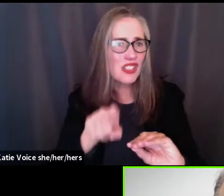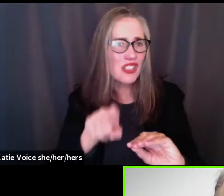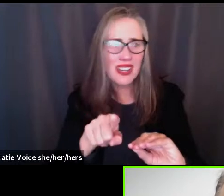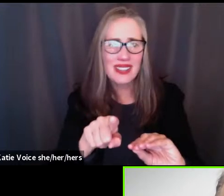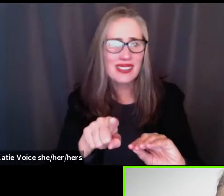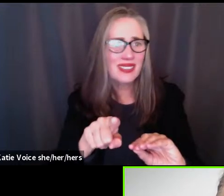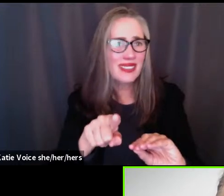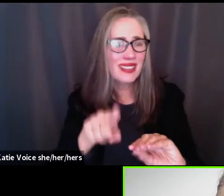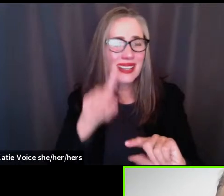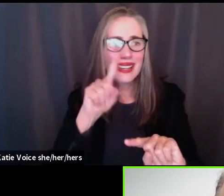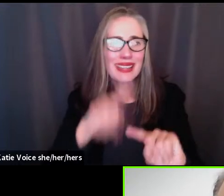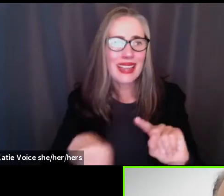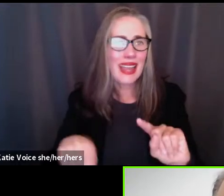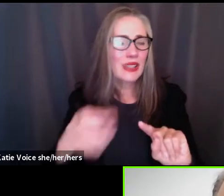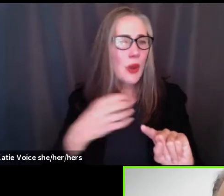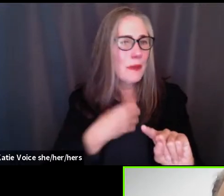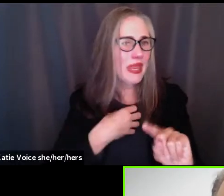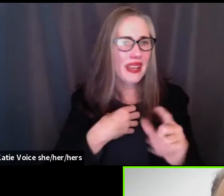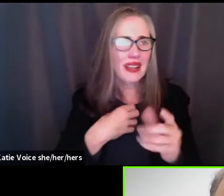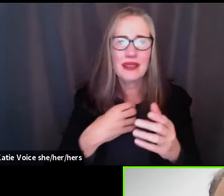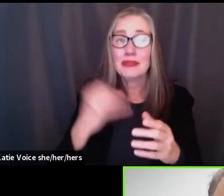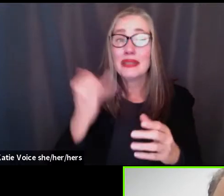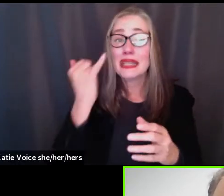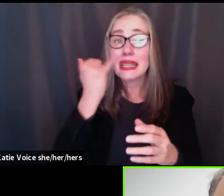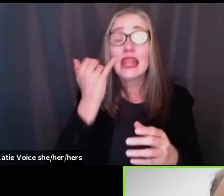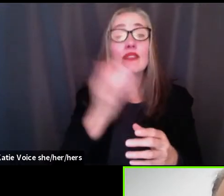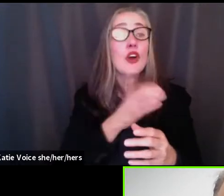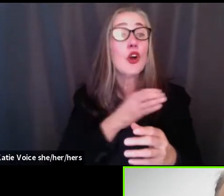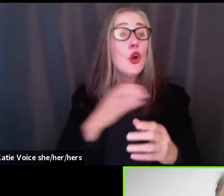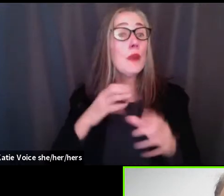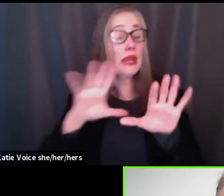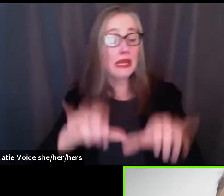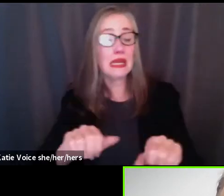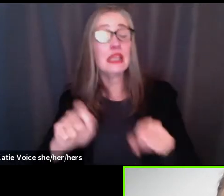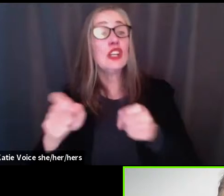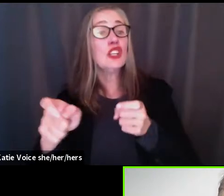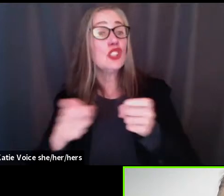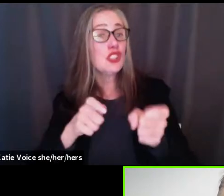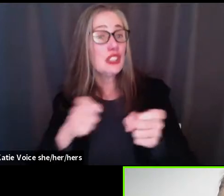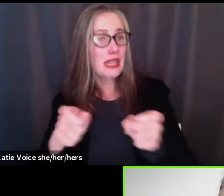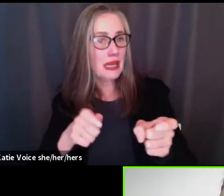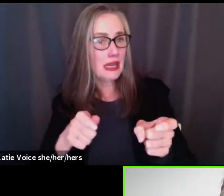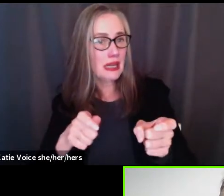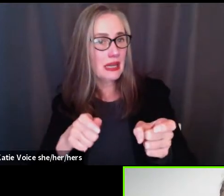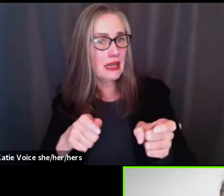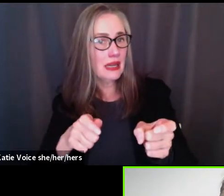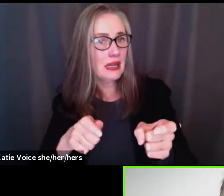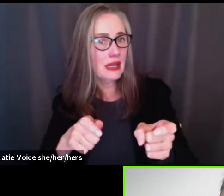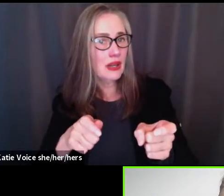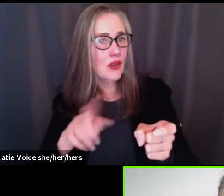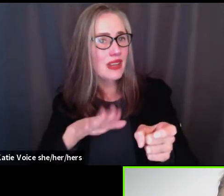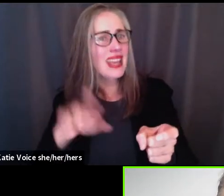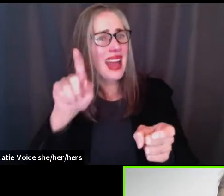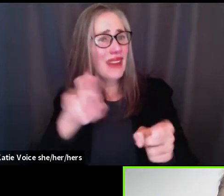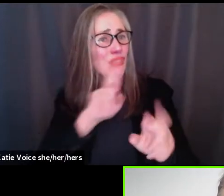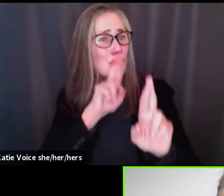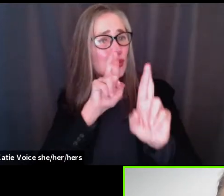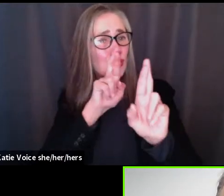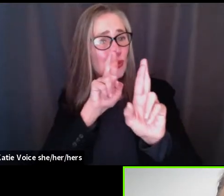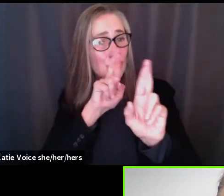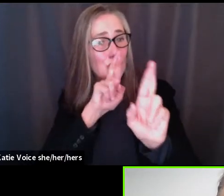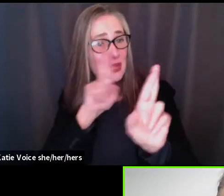a committee has jurisdiction over something. You have to respect that committee's